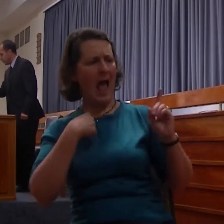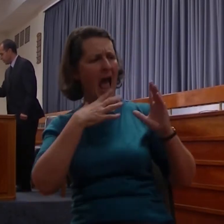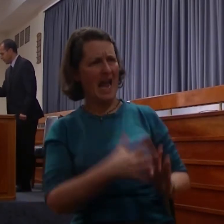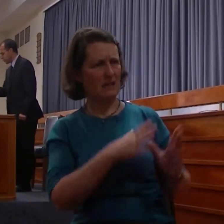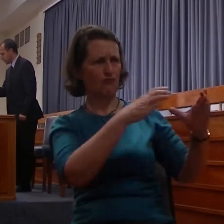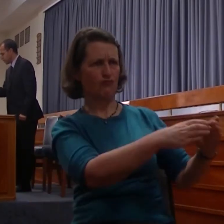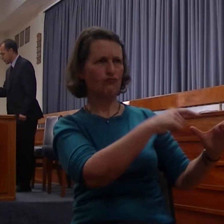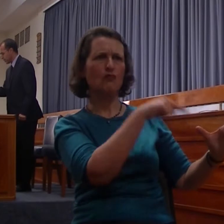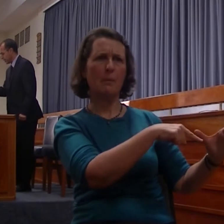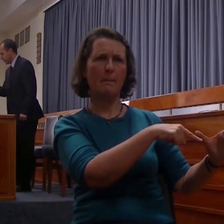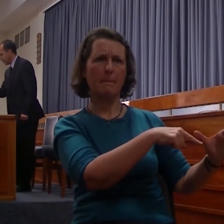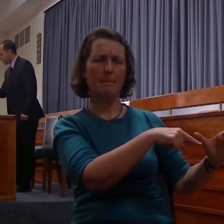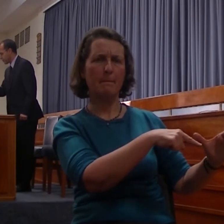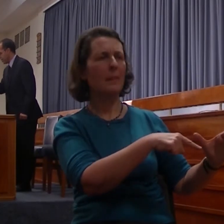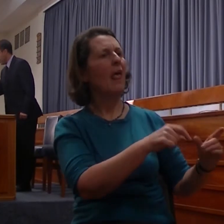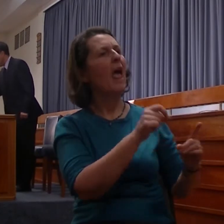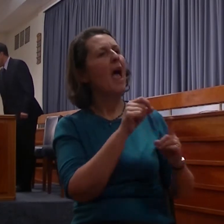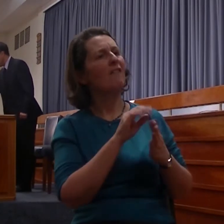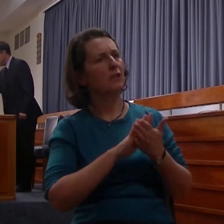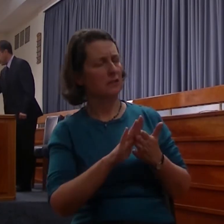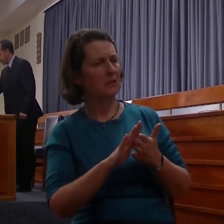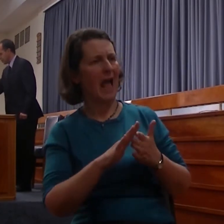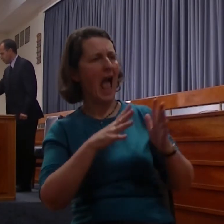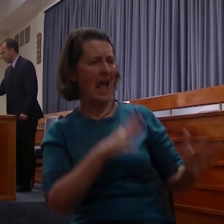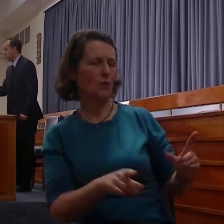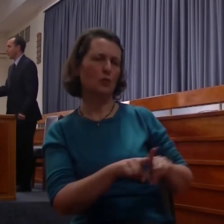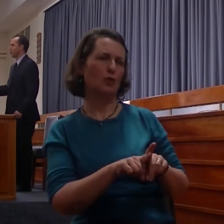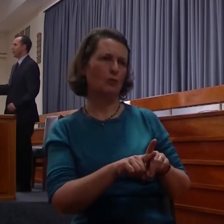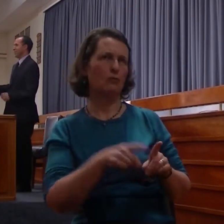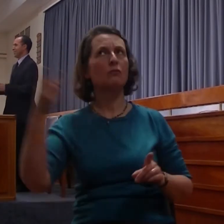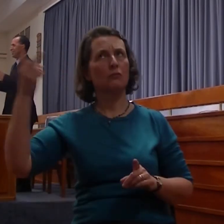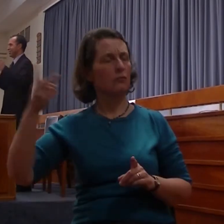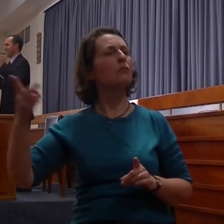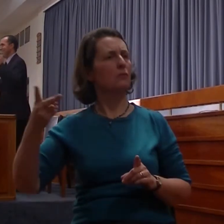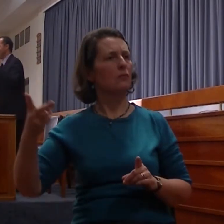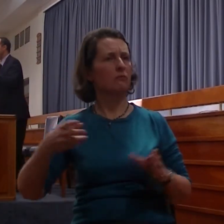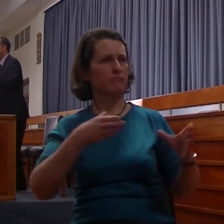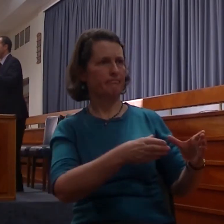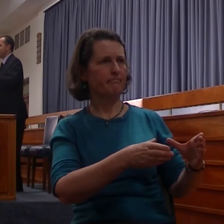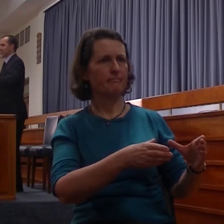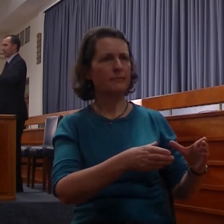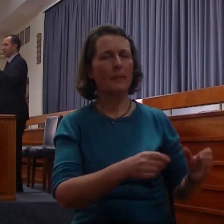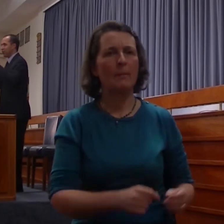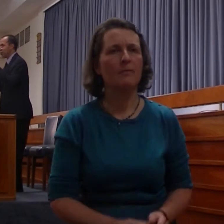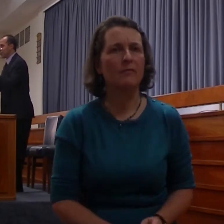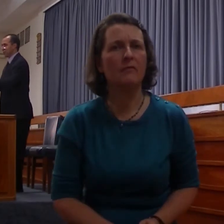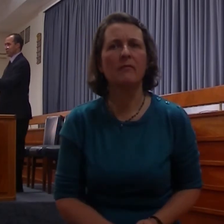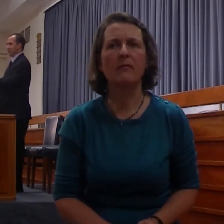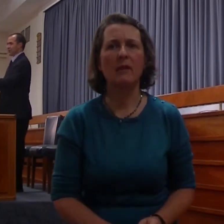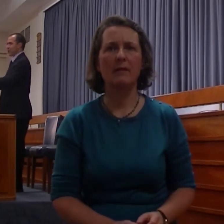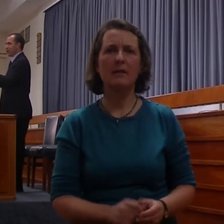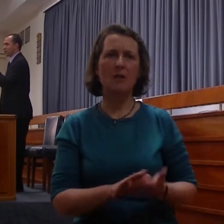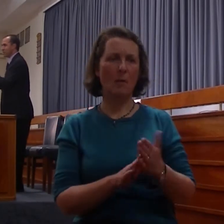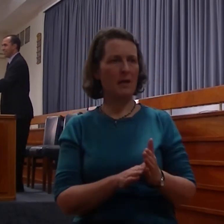in verse 6, God hates them. And the church in Ephesus, the true believers of the church of Ephesus,